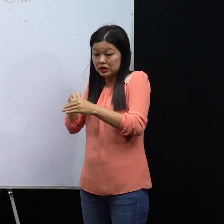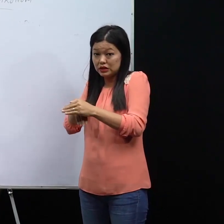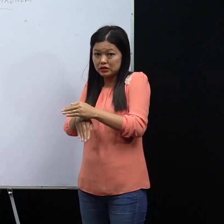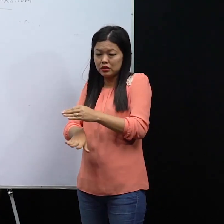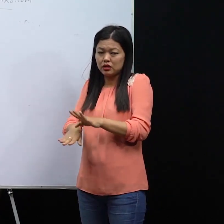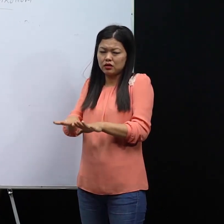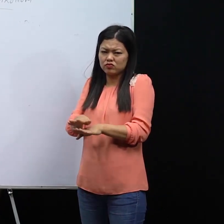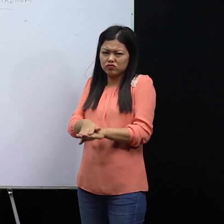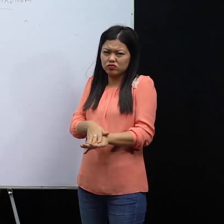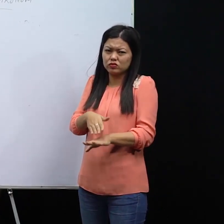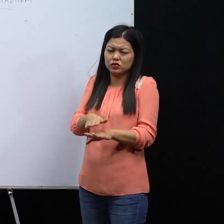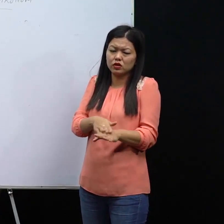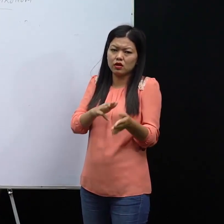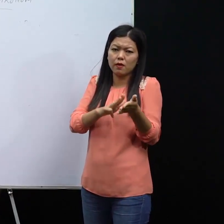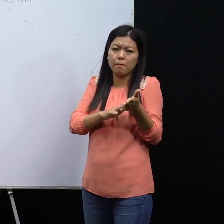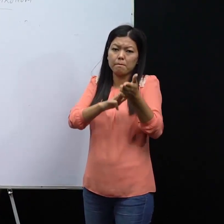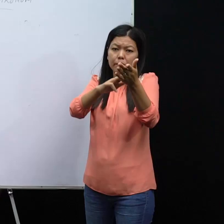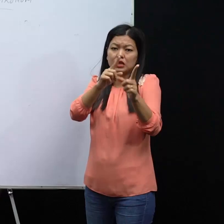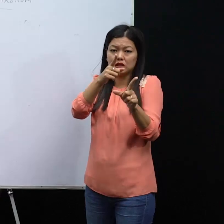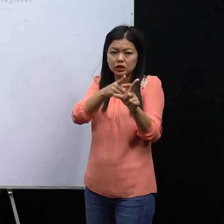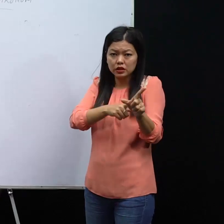fossil. And what is a fossil fuel?